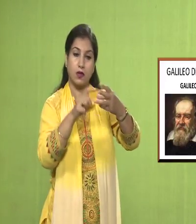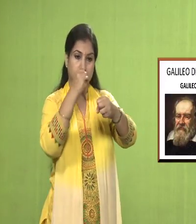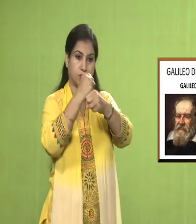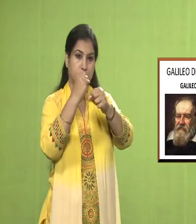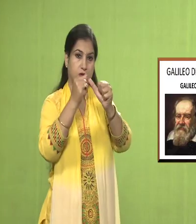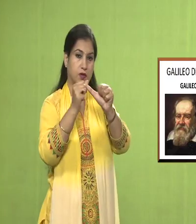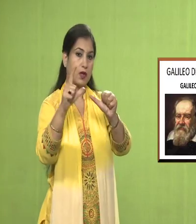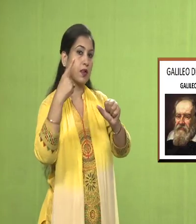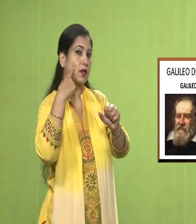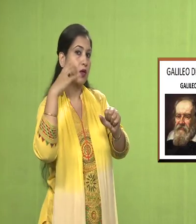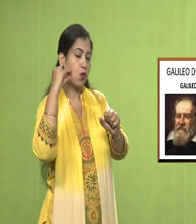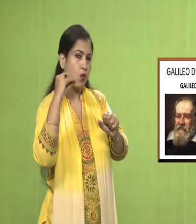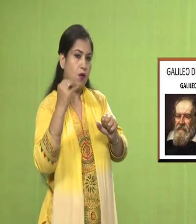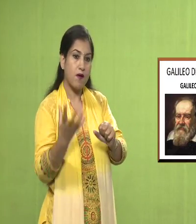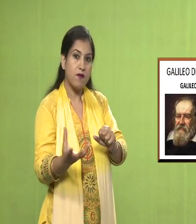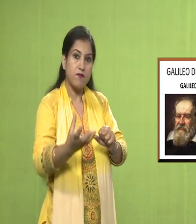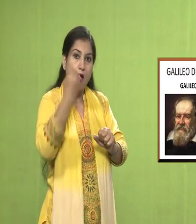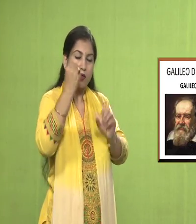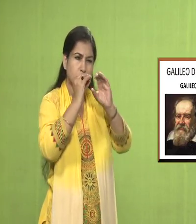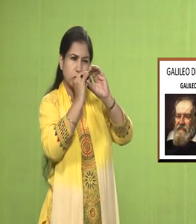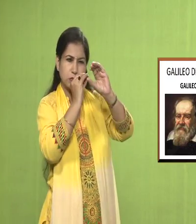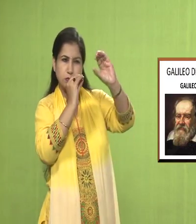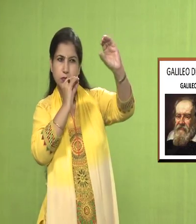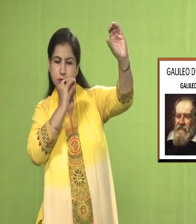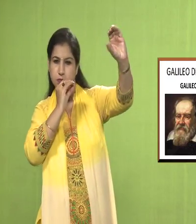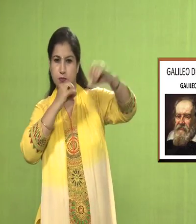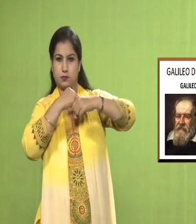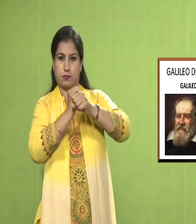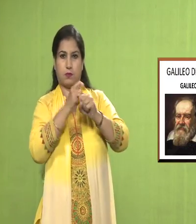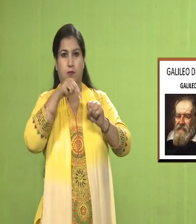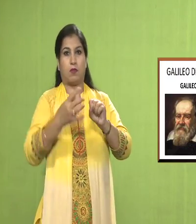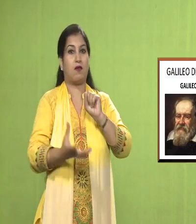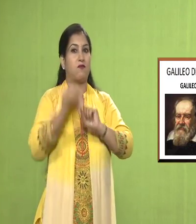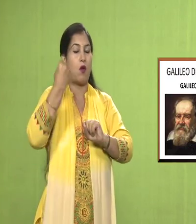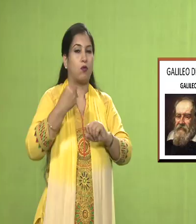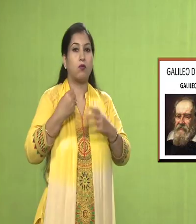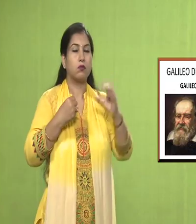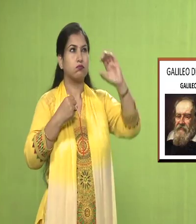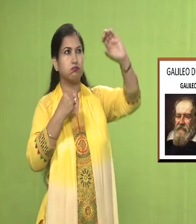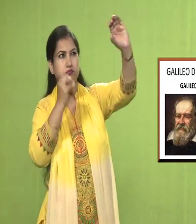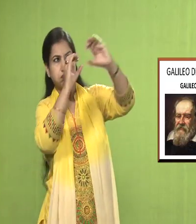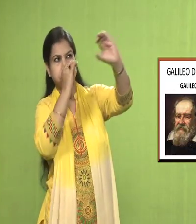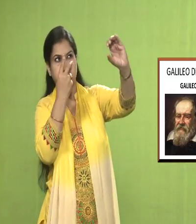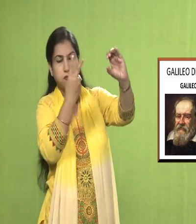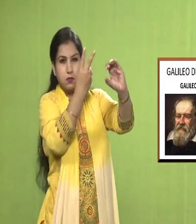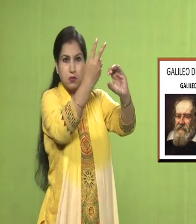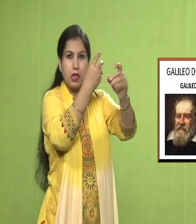Galileo discovered the telescope to study the planets and other celestial objects.